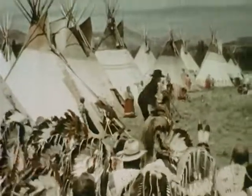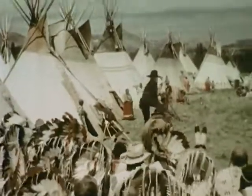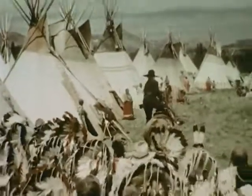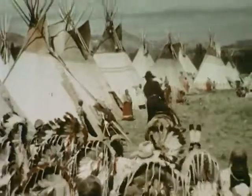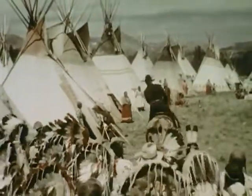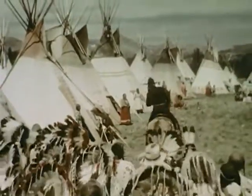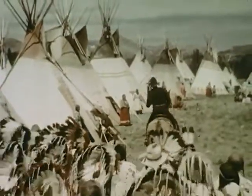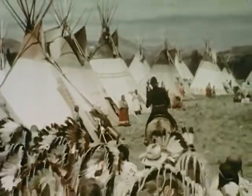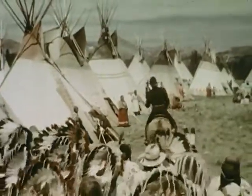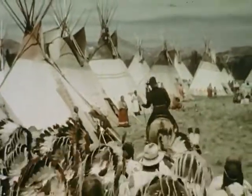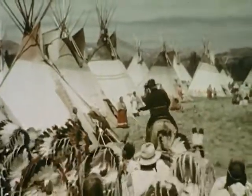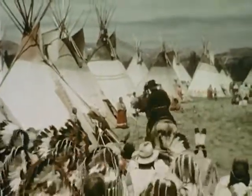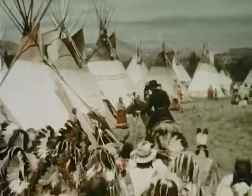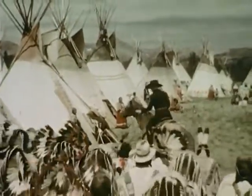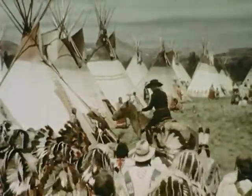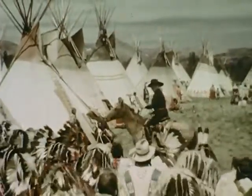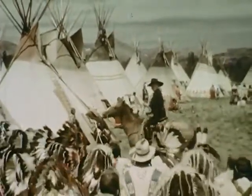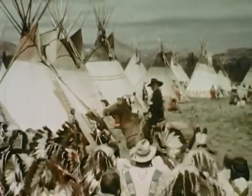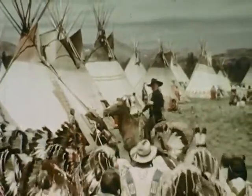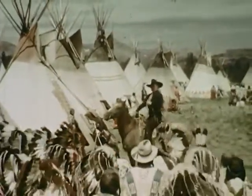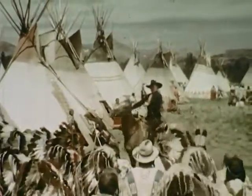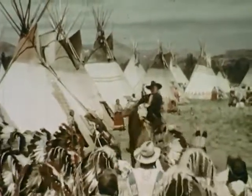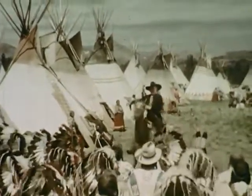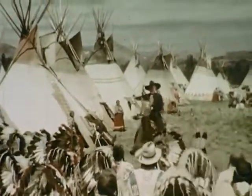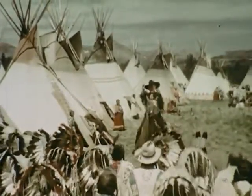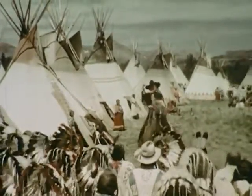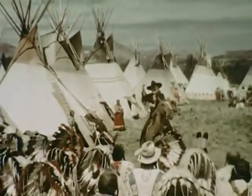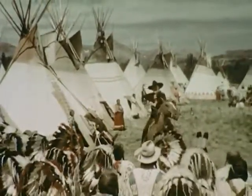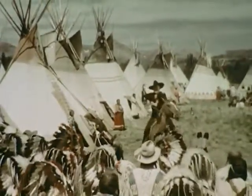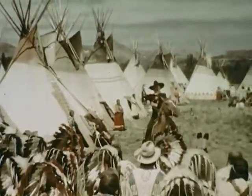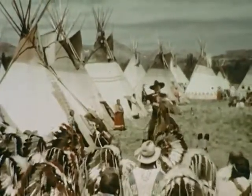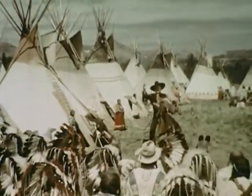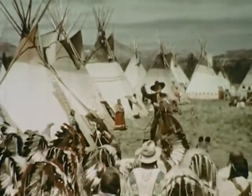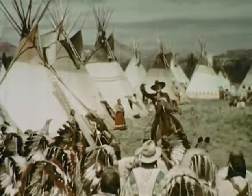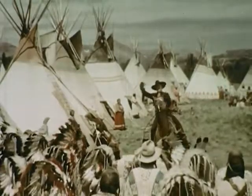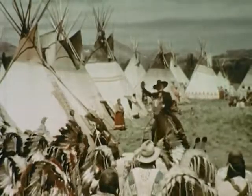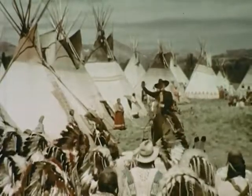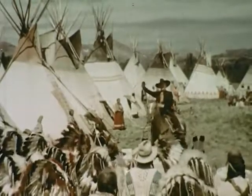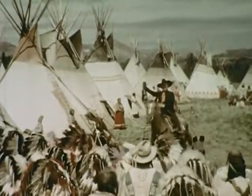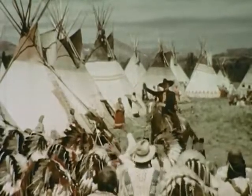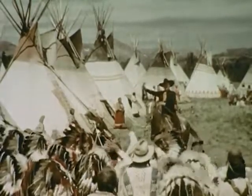Extra stop!